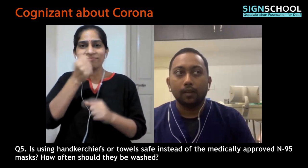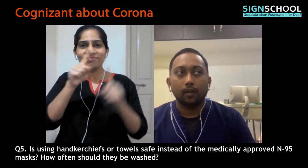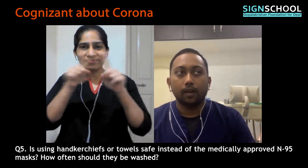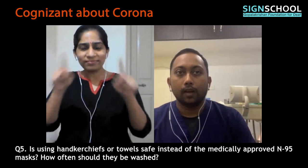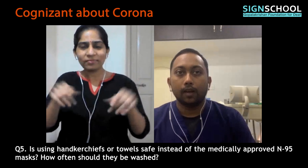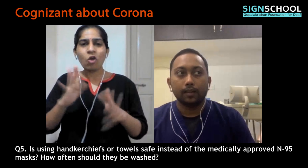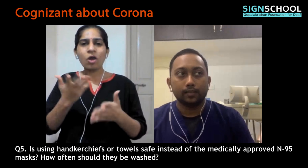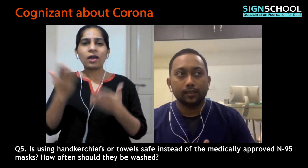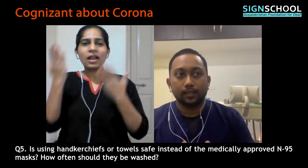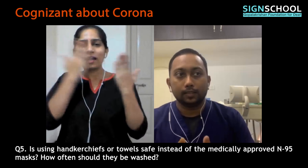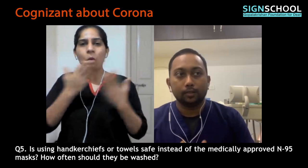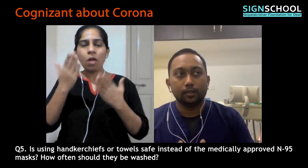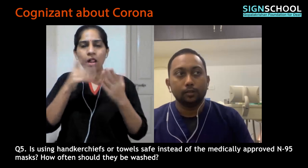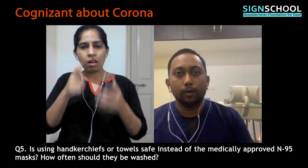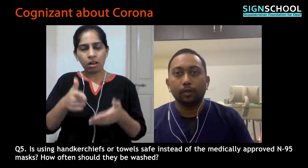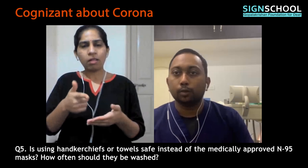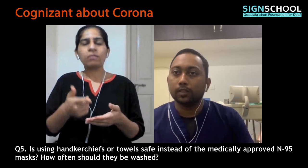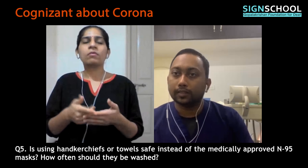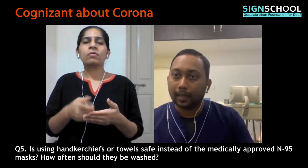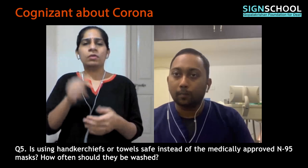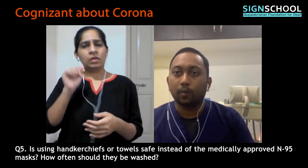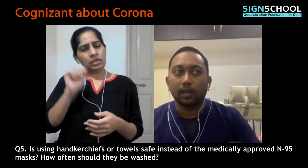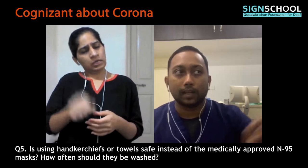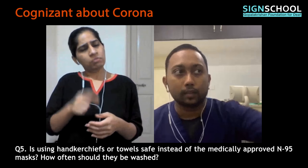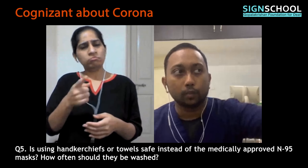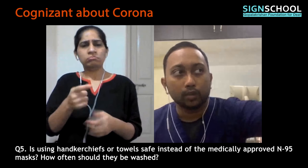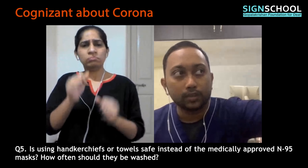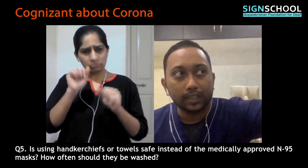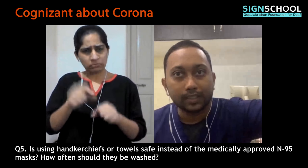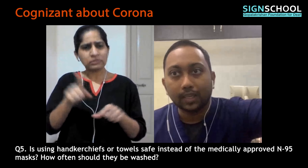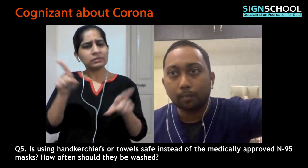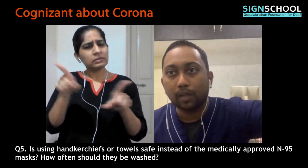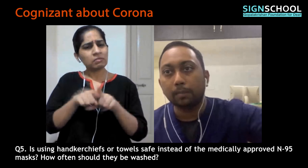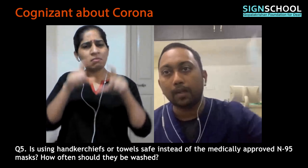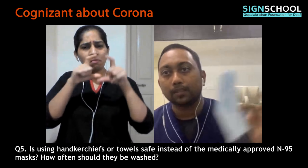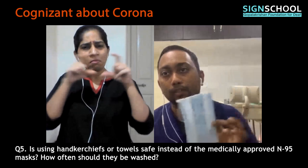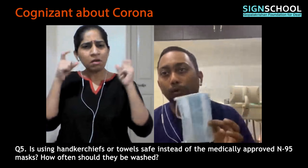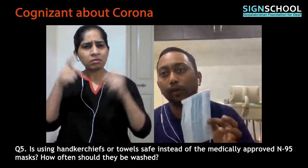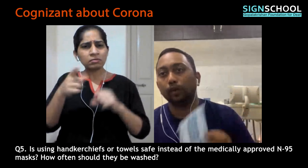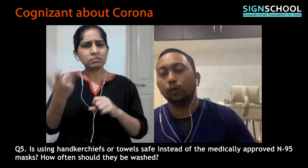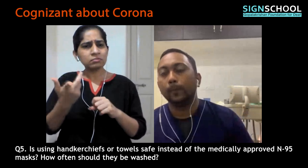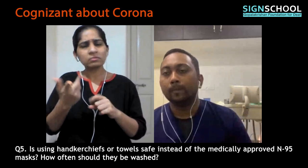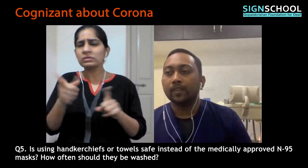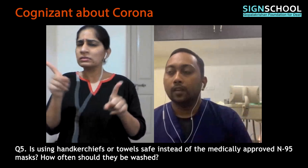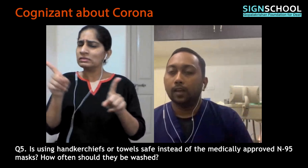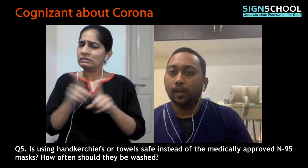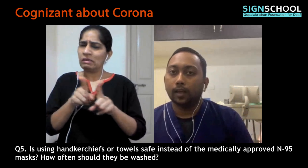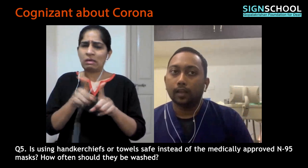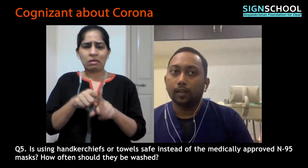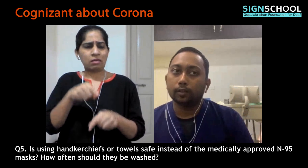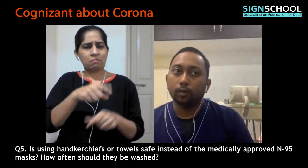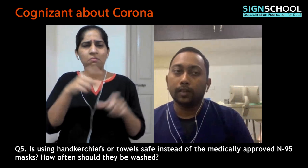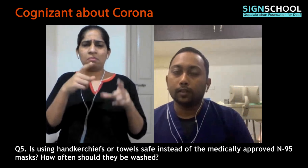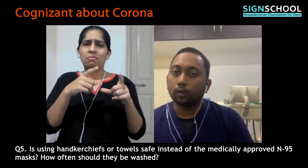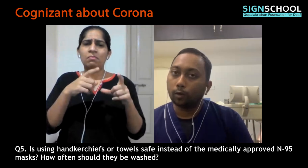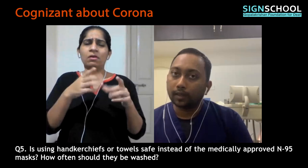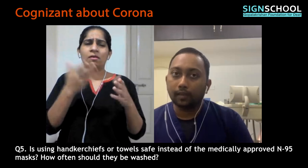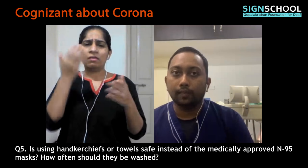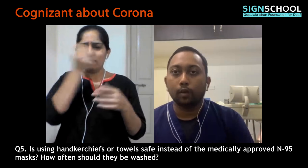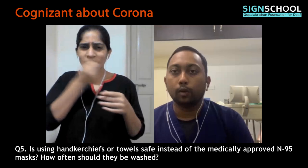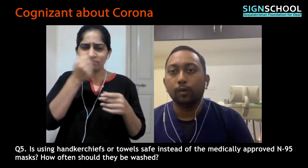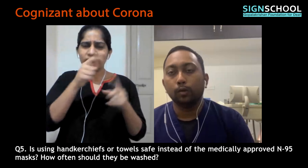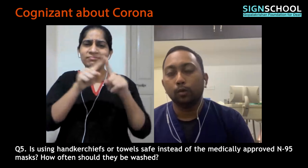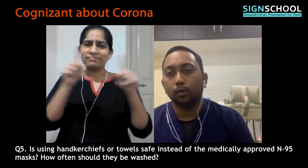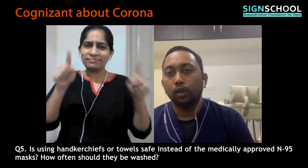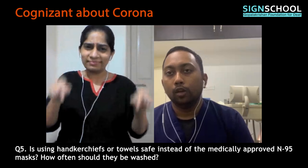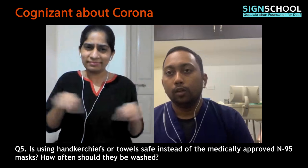same. It's going to do the same work as what these 3-ply mask is going to do. So it is okay